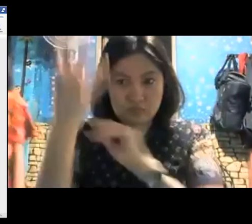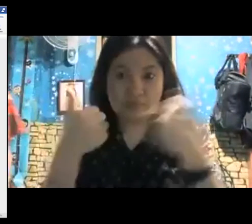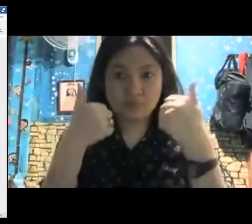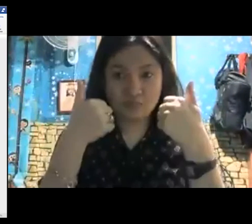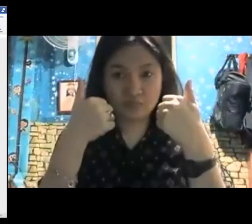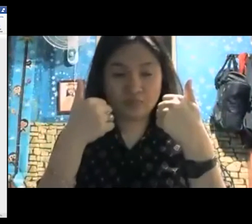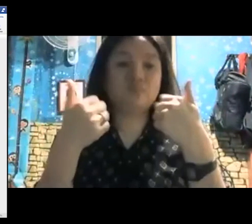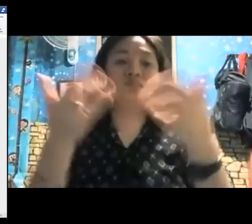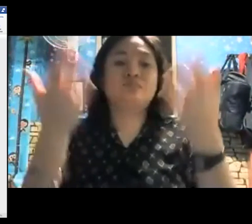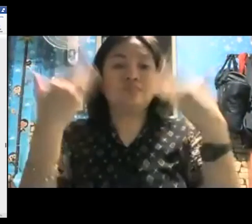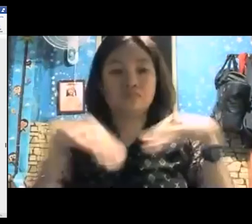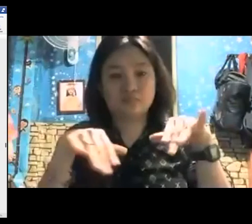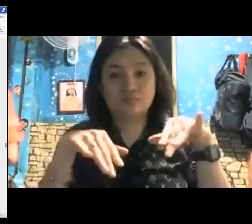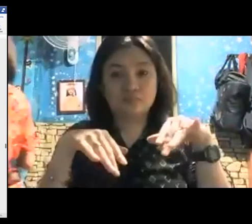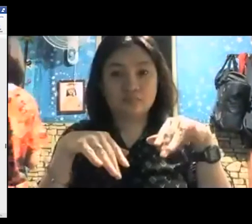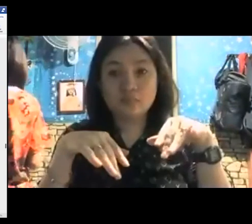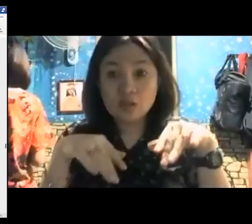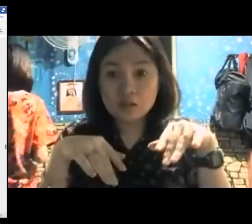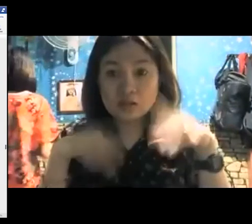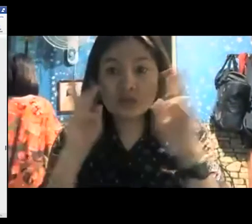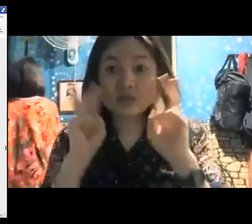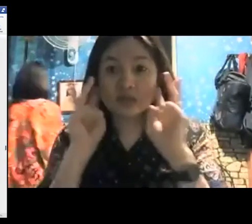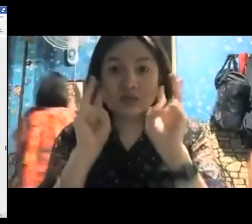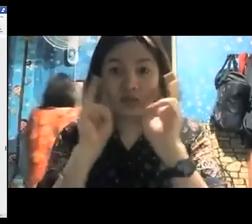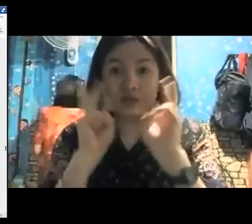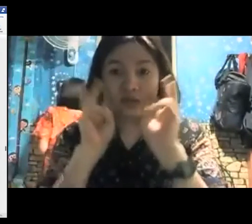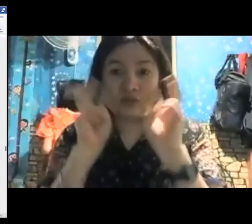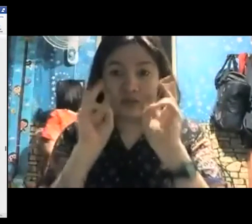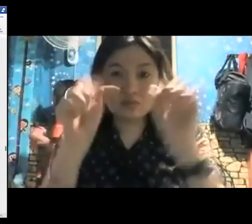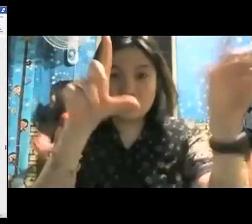Okay, so 4 goes on which hand, left or right?